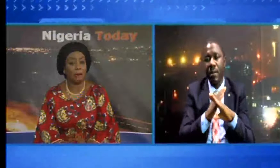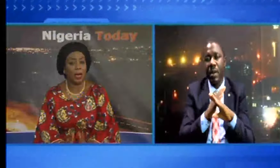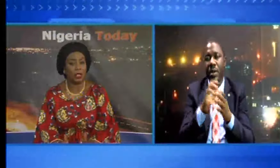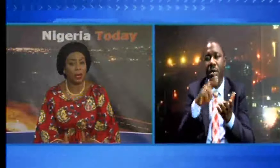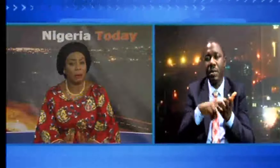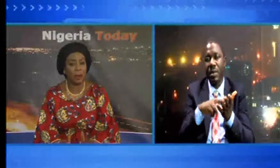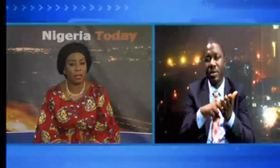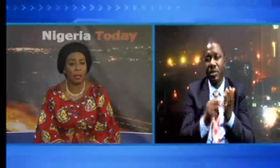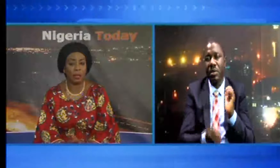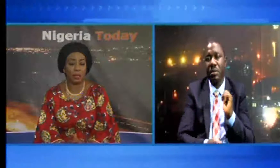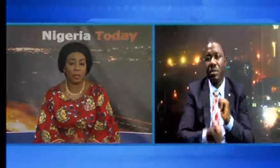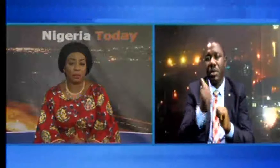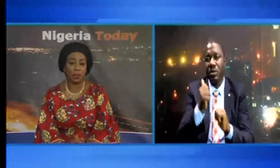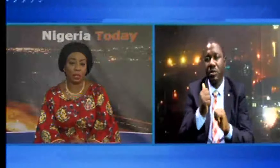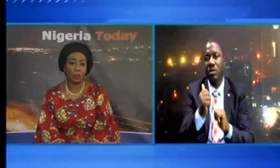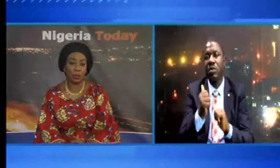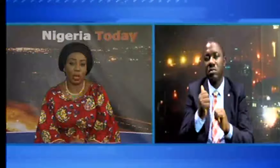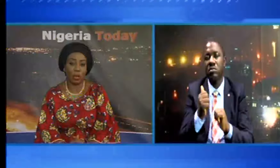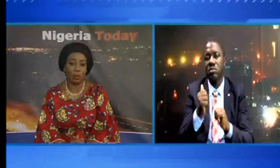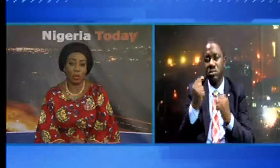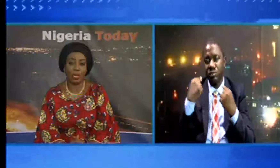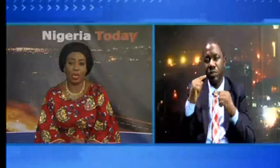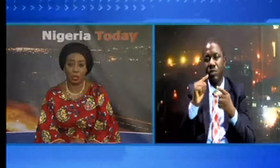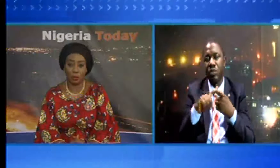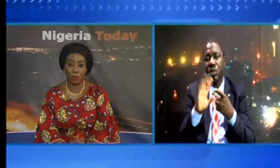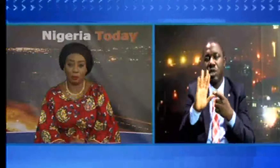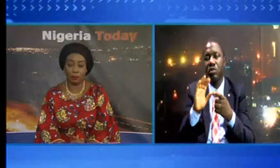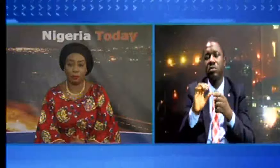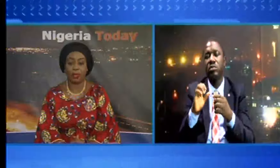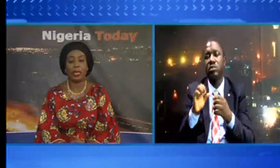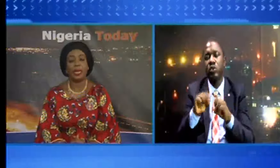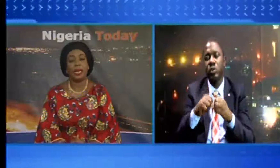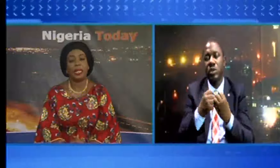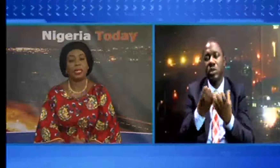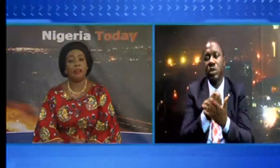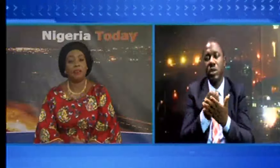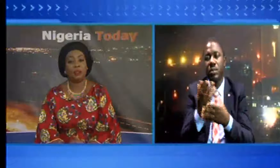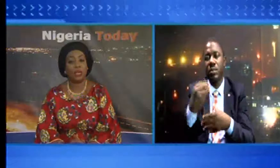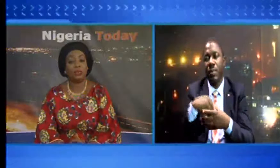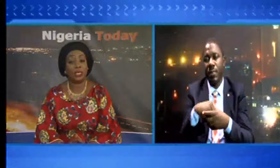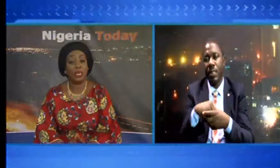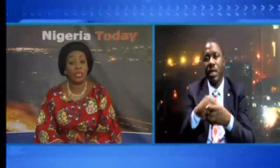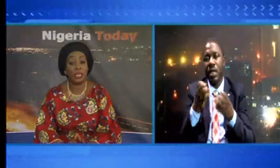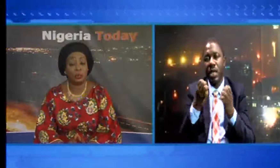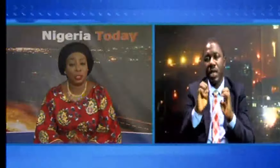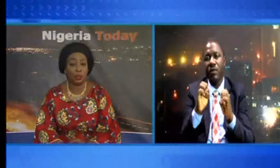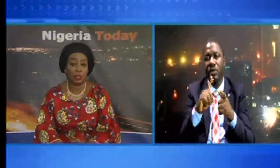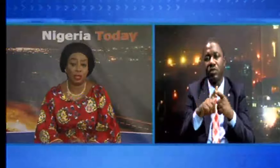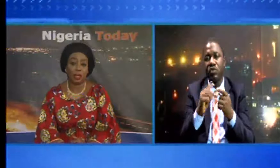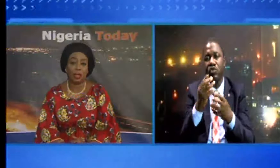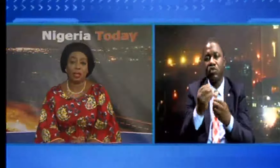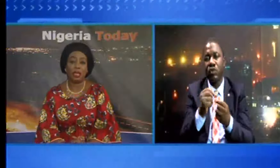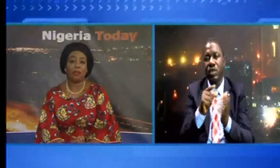a major impediment to their socio-economic inclusion. In an effort to address this